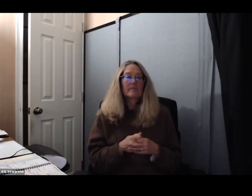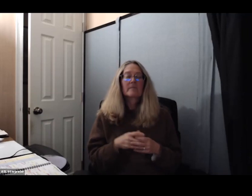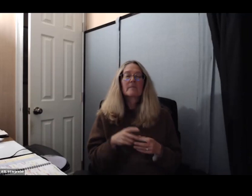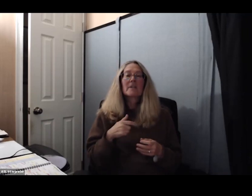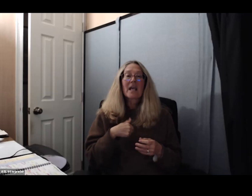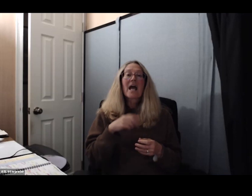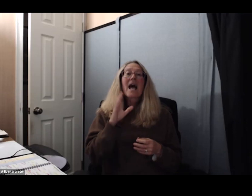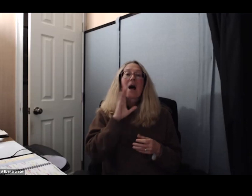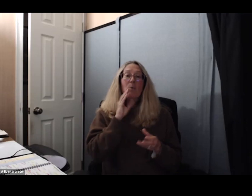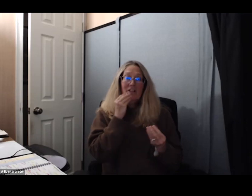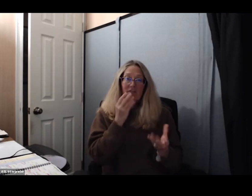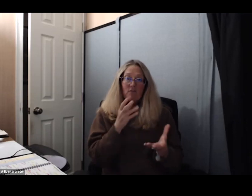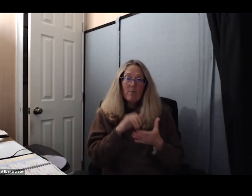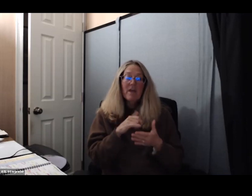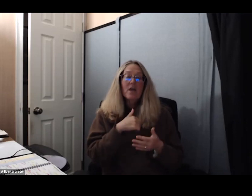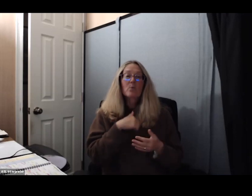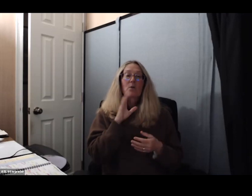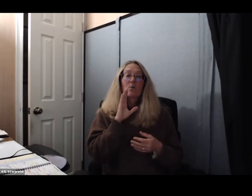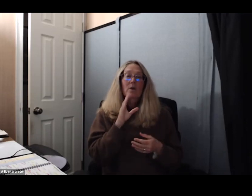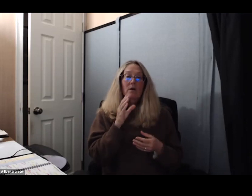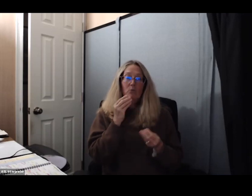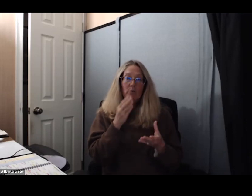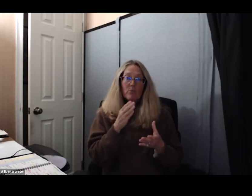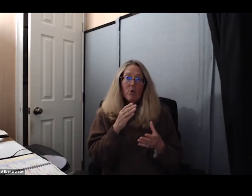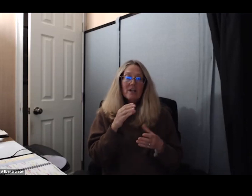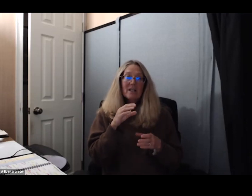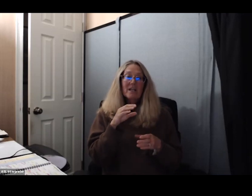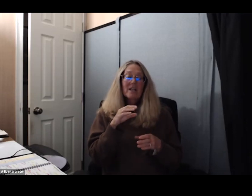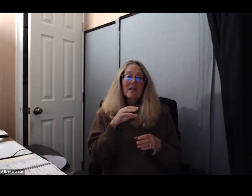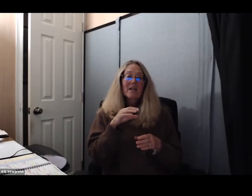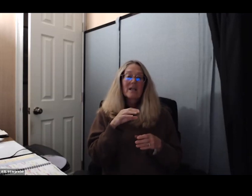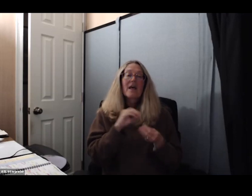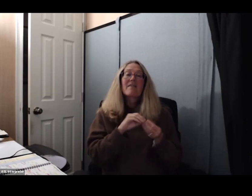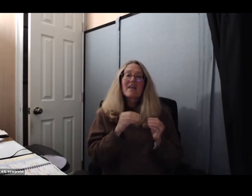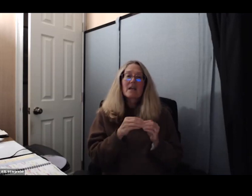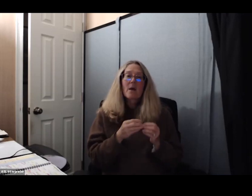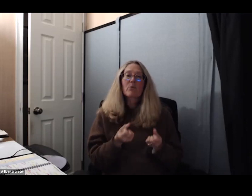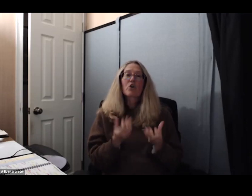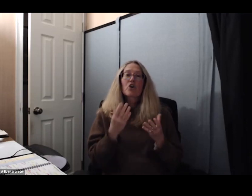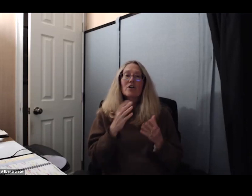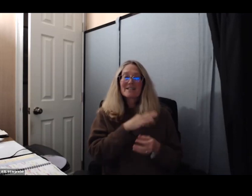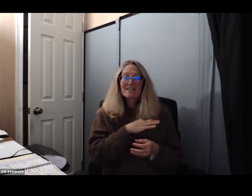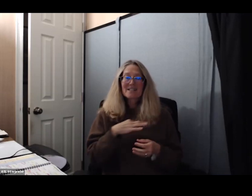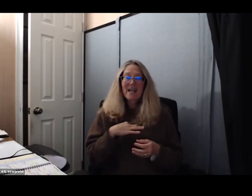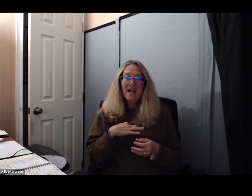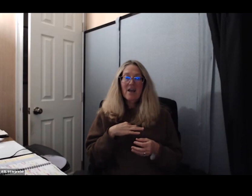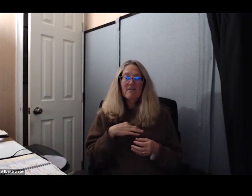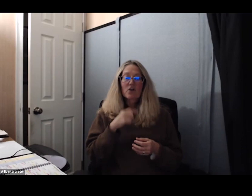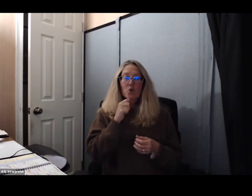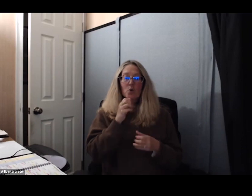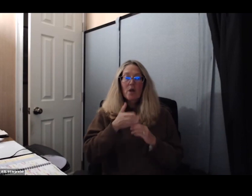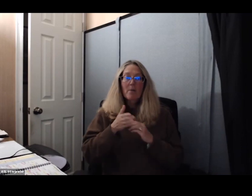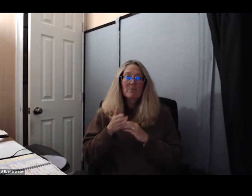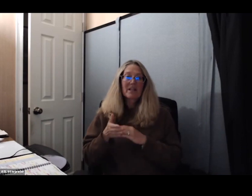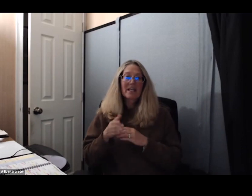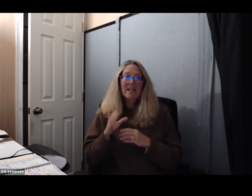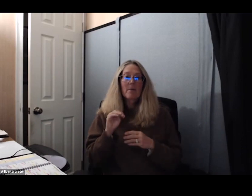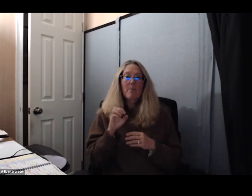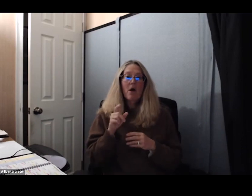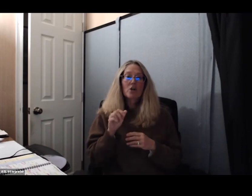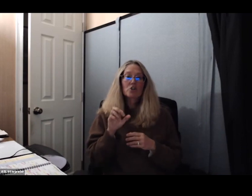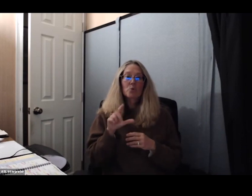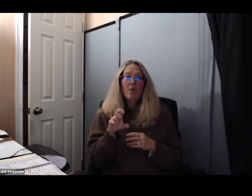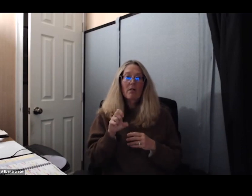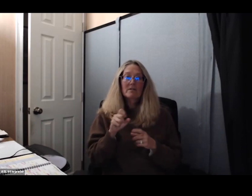I will let you know that we will be reporting to you in this report the number of staff who have completed the modules. I just wanted to remind us what